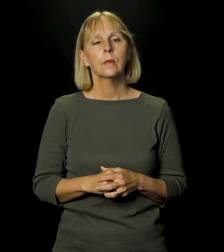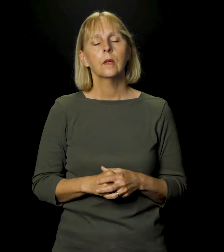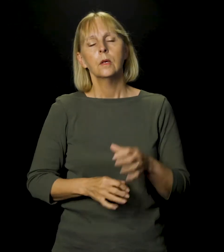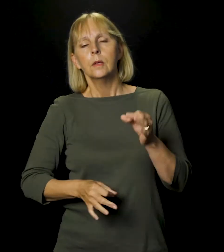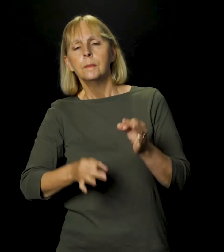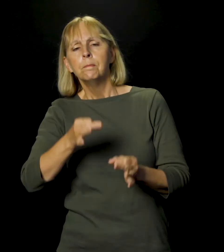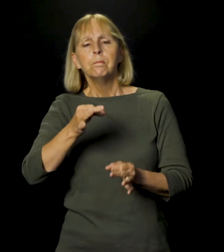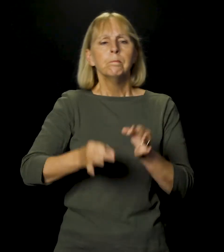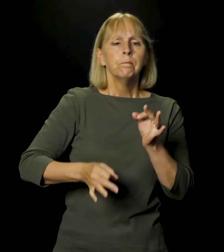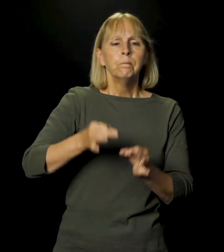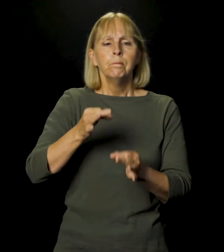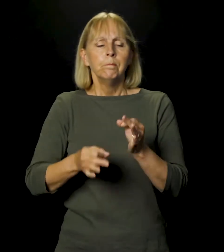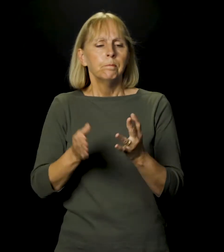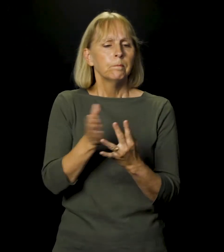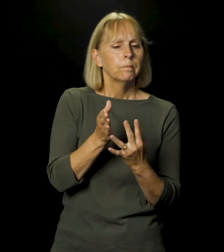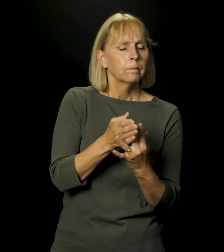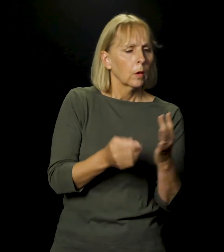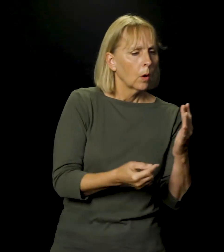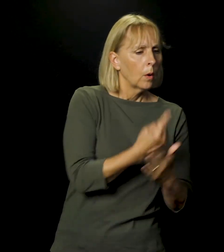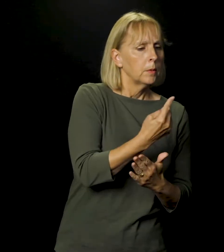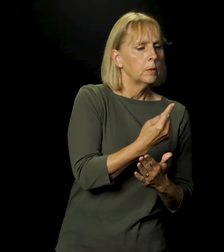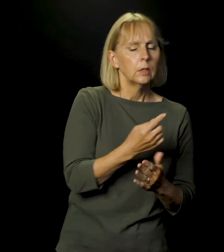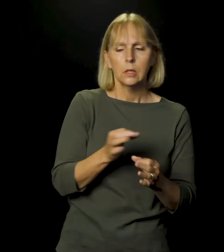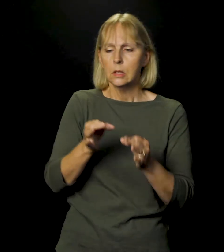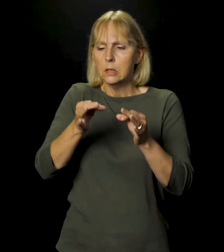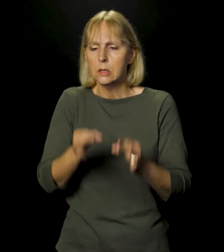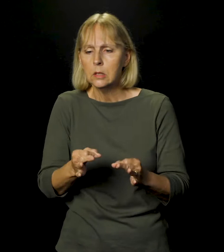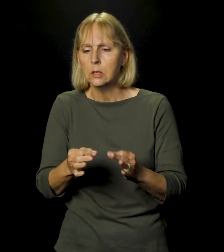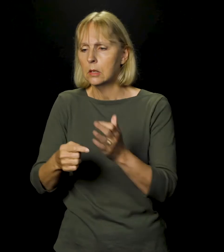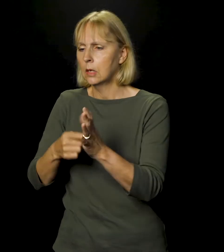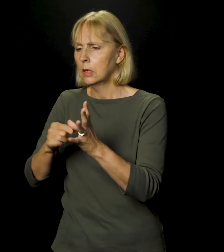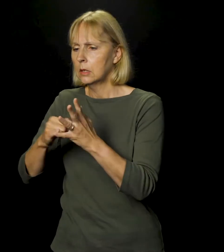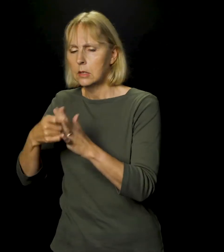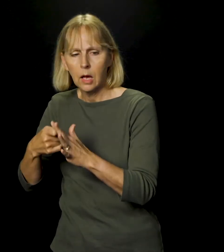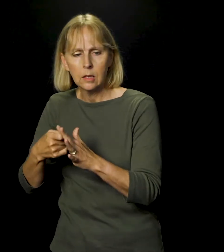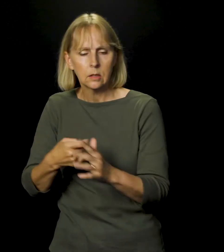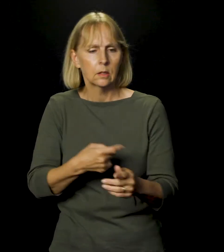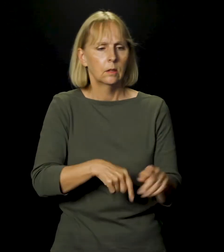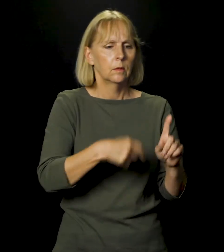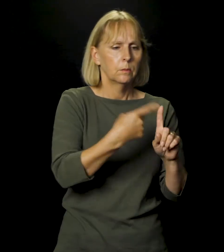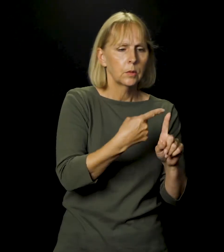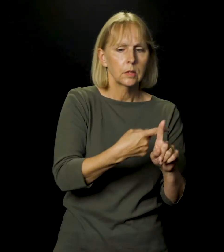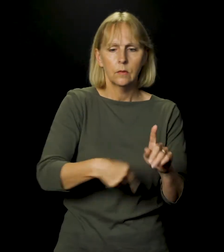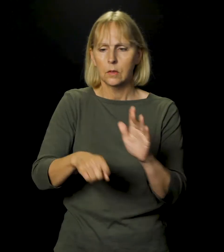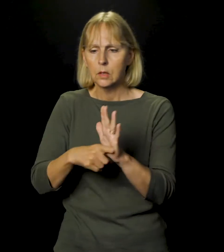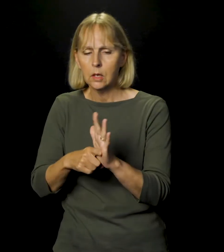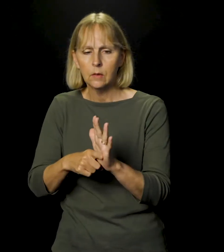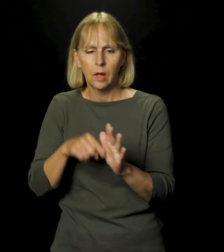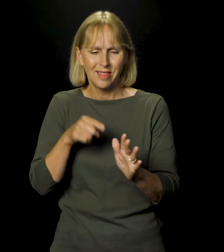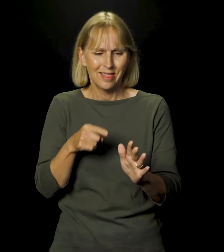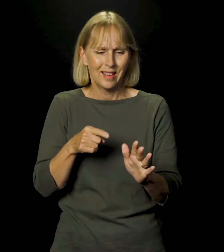Deciding between opportunities and decisions and tasks that have both positive and negative elements consumes our